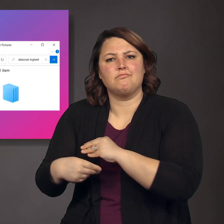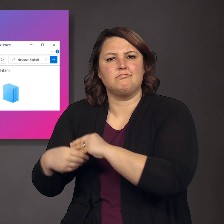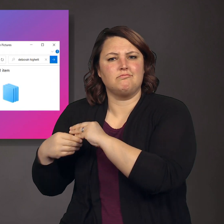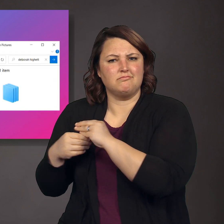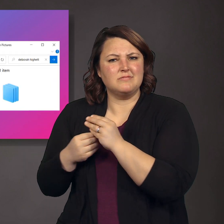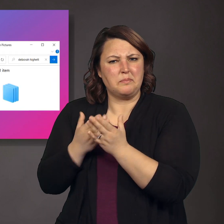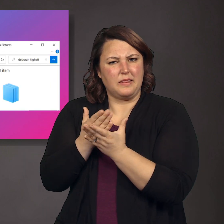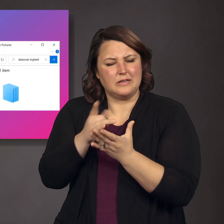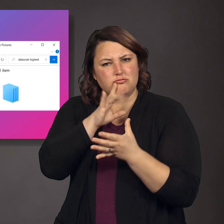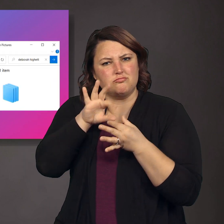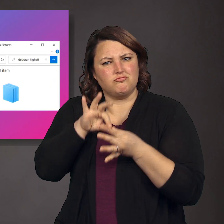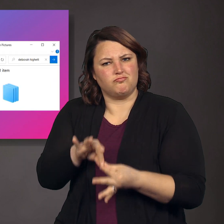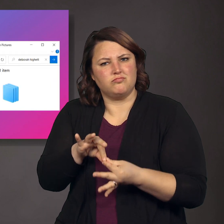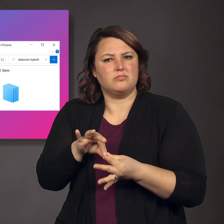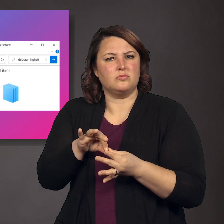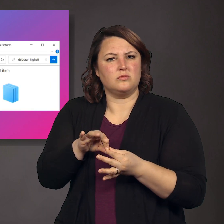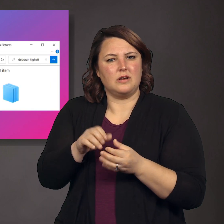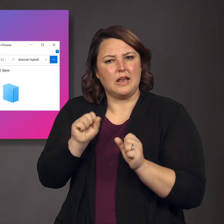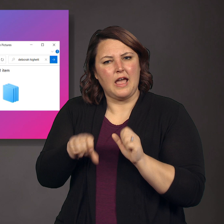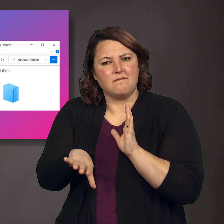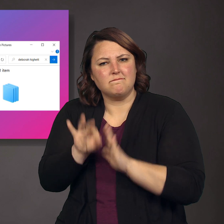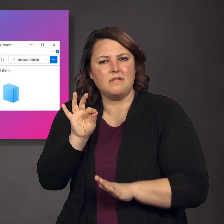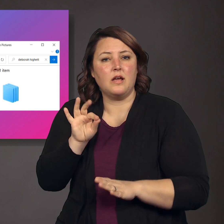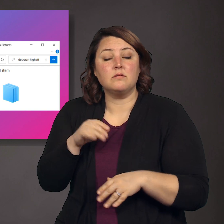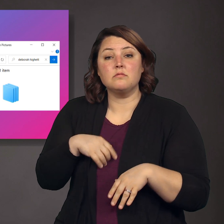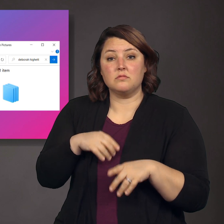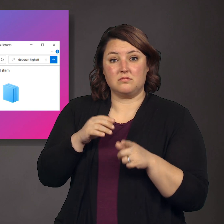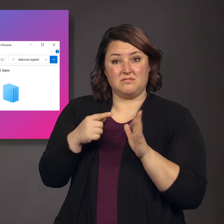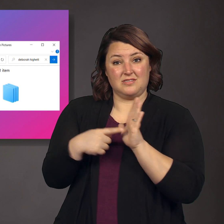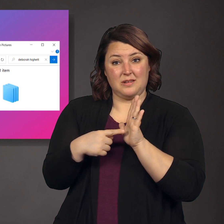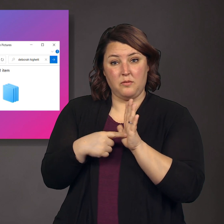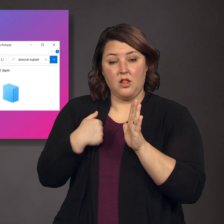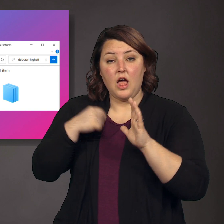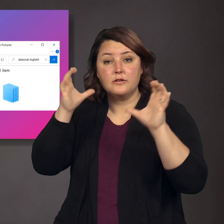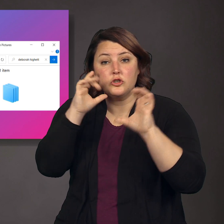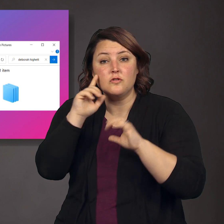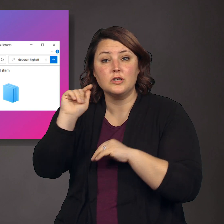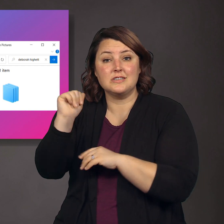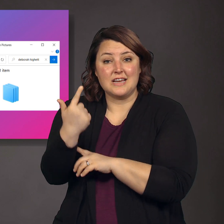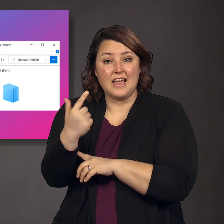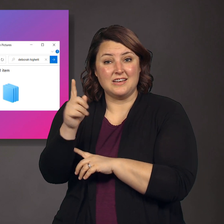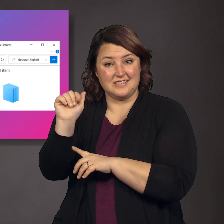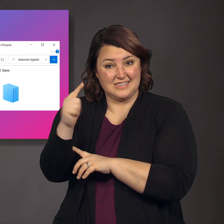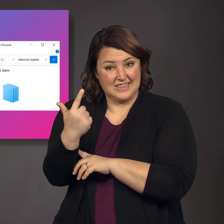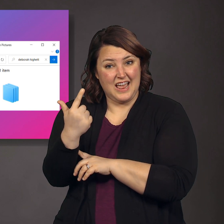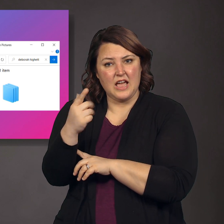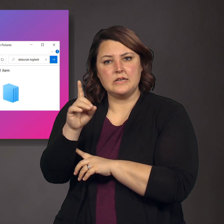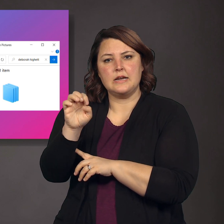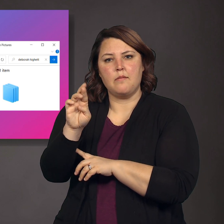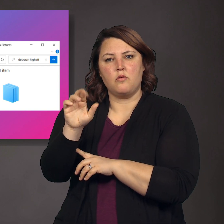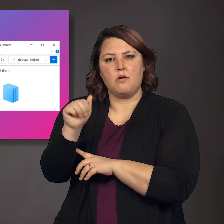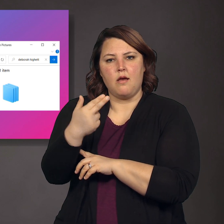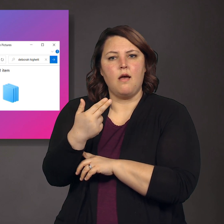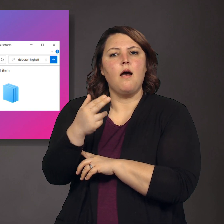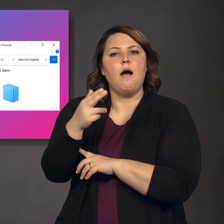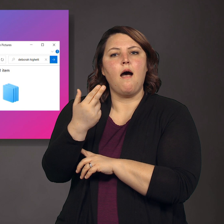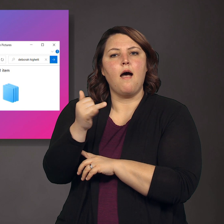Here's an example where I searched for tags. I searched for the tag Deborah Hyatt, which was one of the ones that I put on